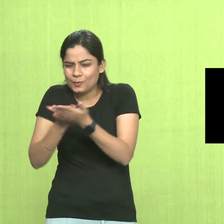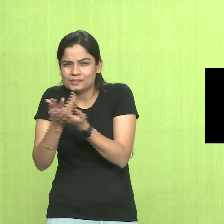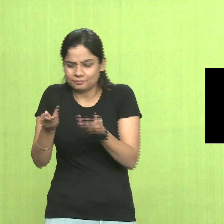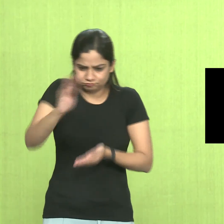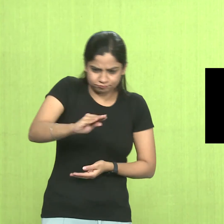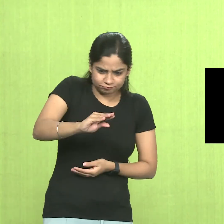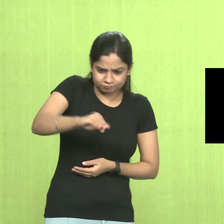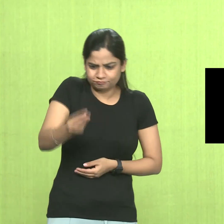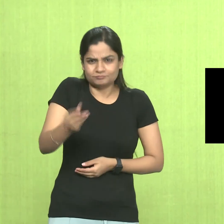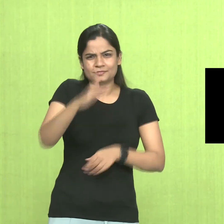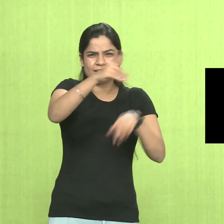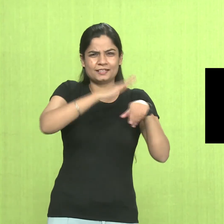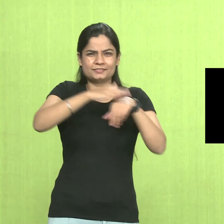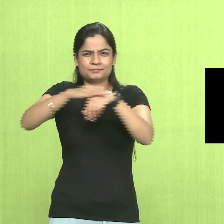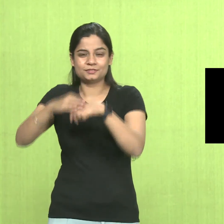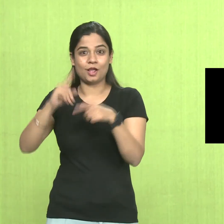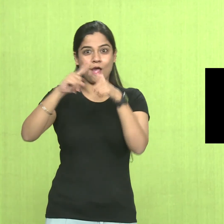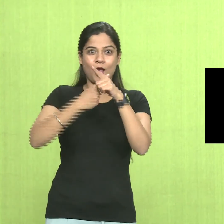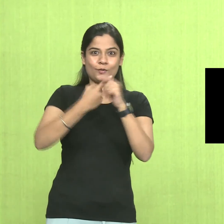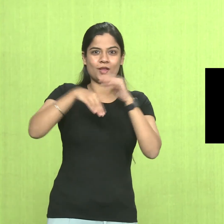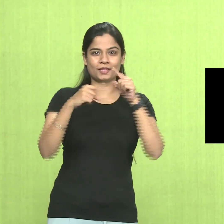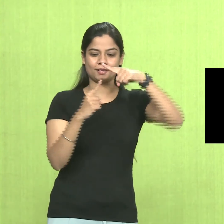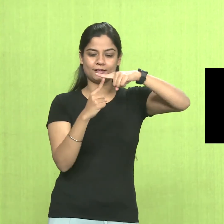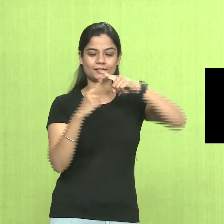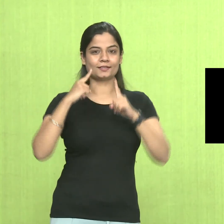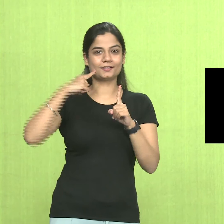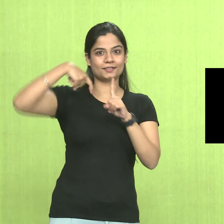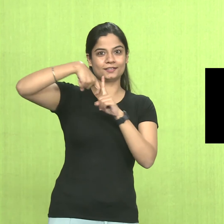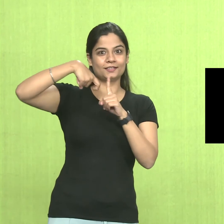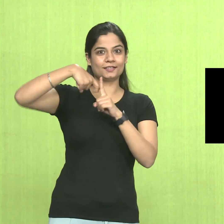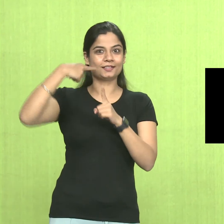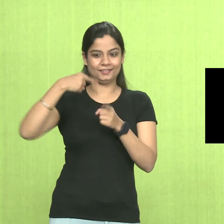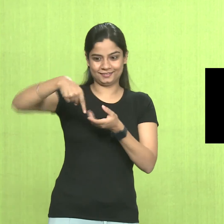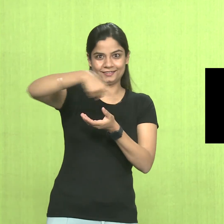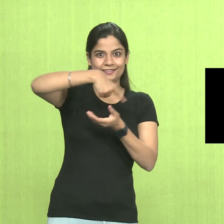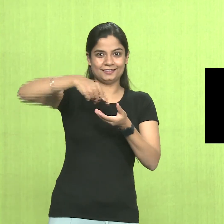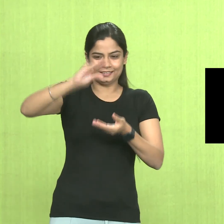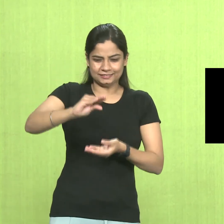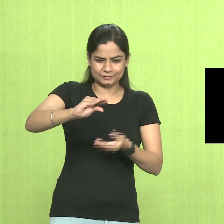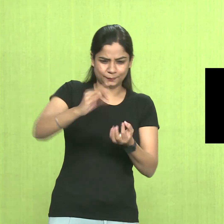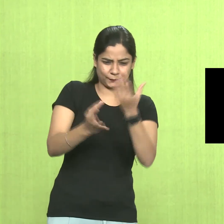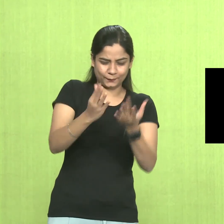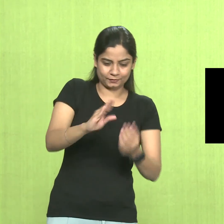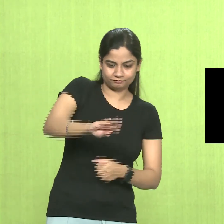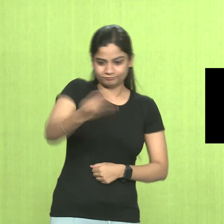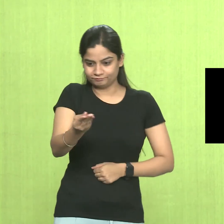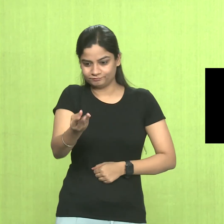pan or tawa to do the frying. Like for example, for dosa, paratha, chila,